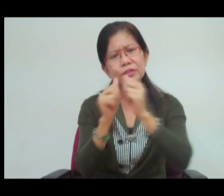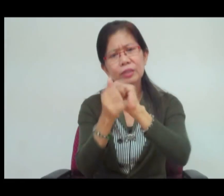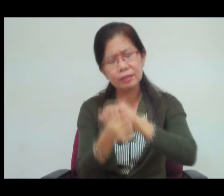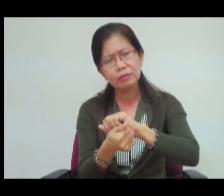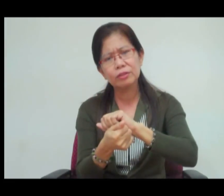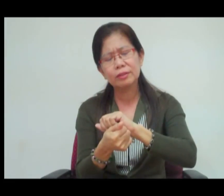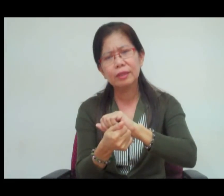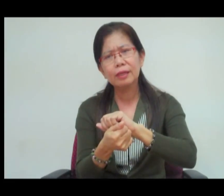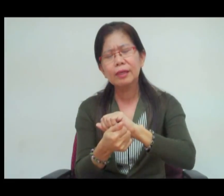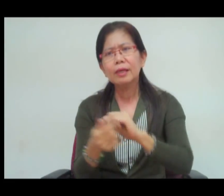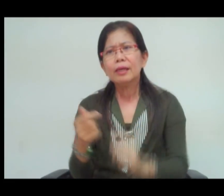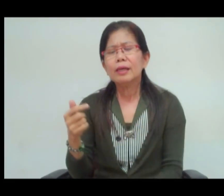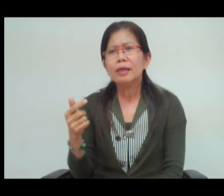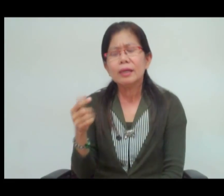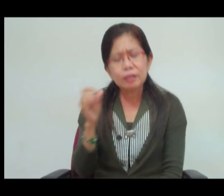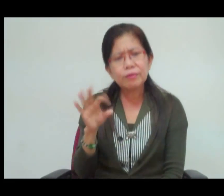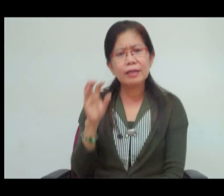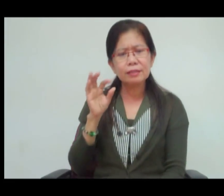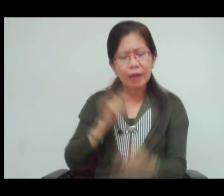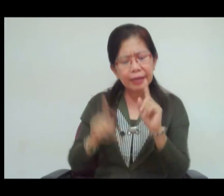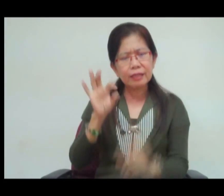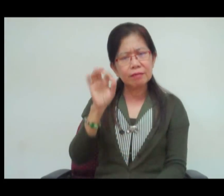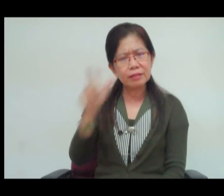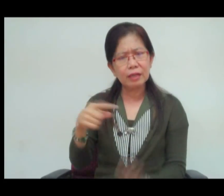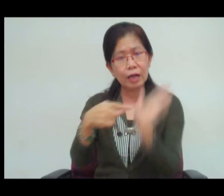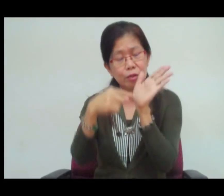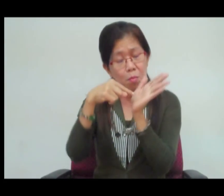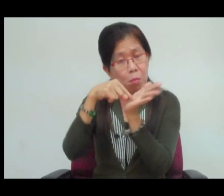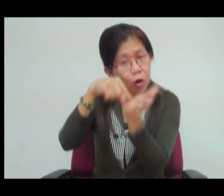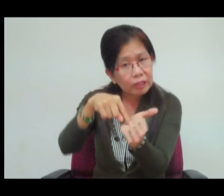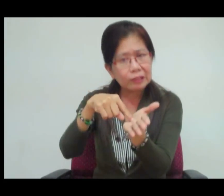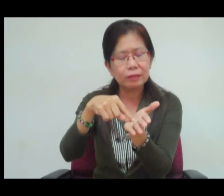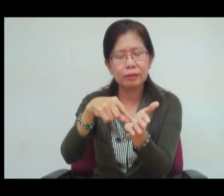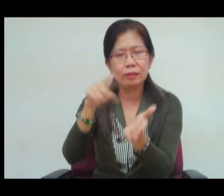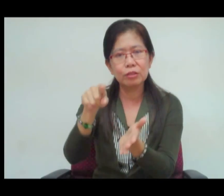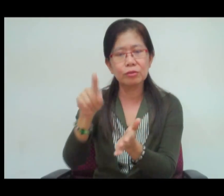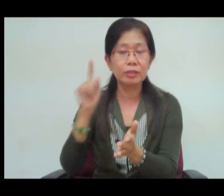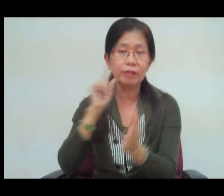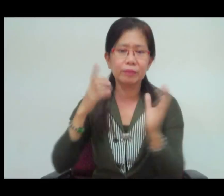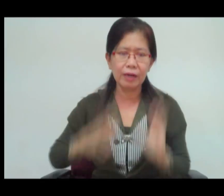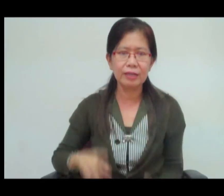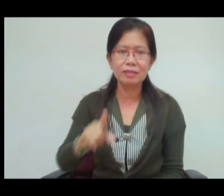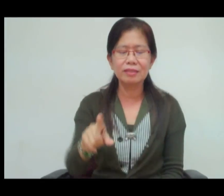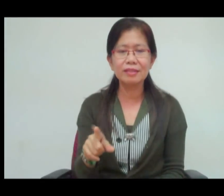change. And if I sign in FSL, I model it to the deaf client. He is